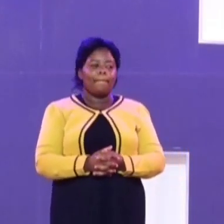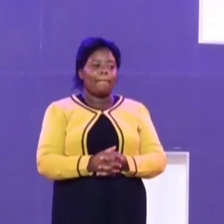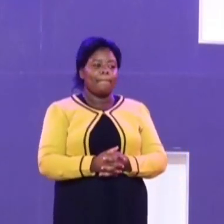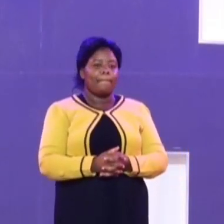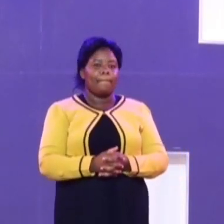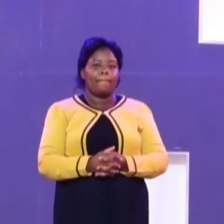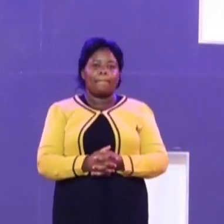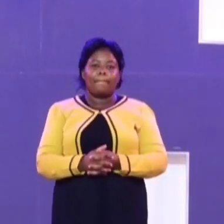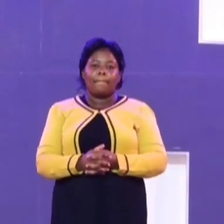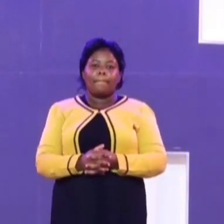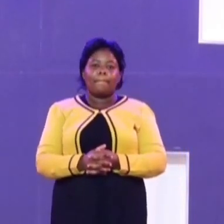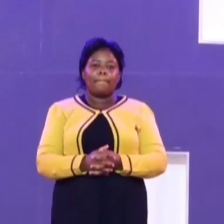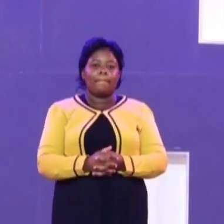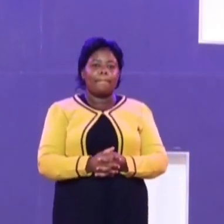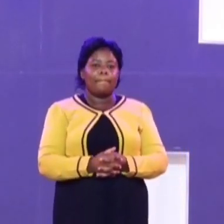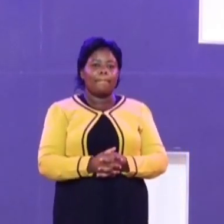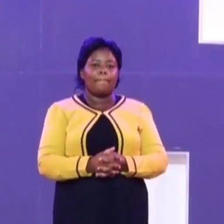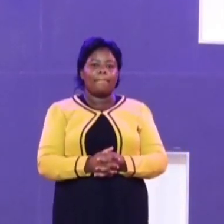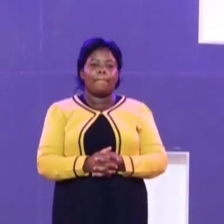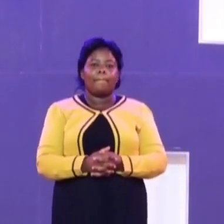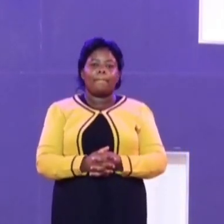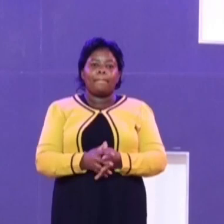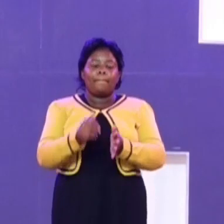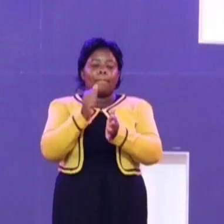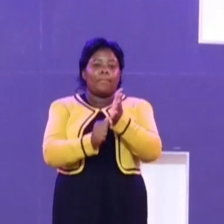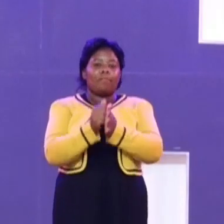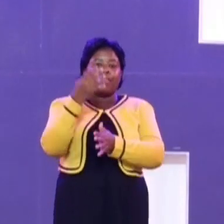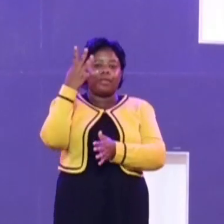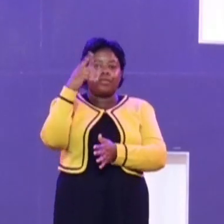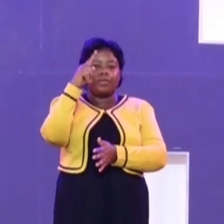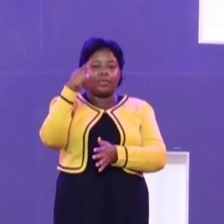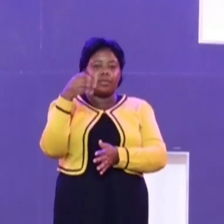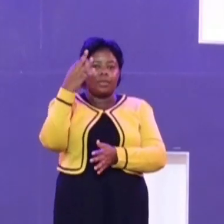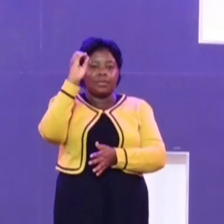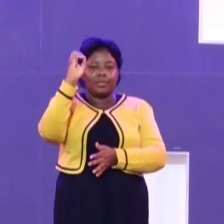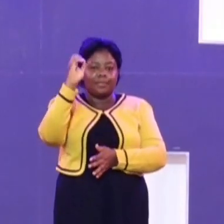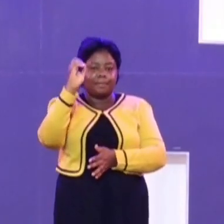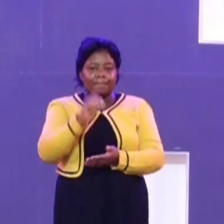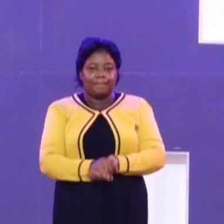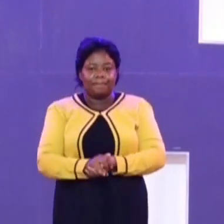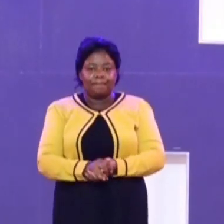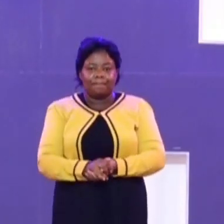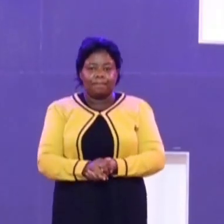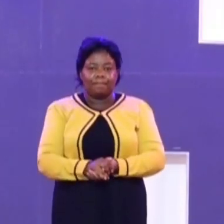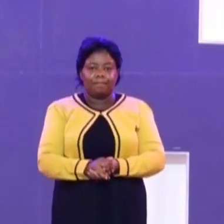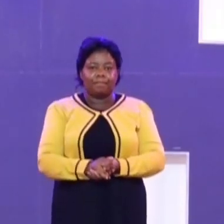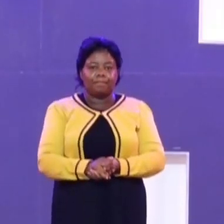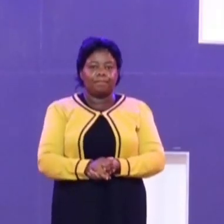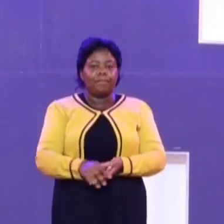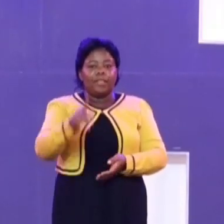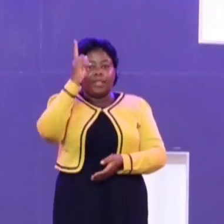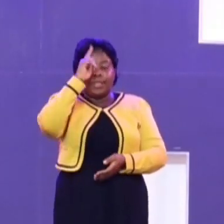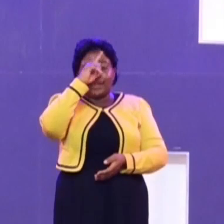Okay, can you read for us? 4:30, start from 30. Daniel yesuleyo kuna orasatu. Kabaka